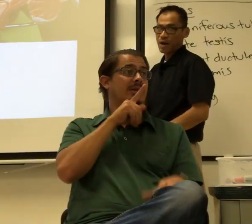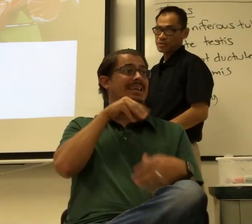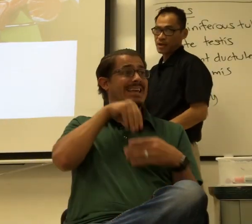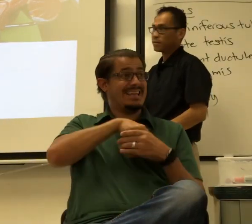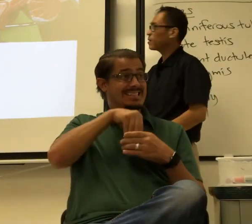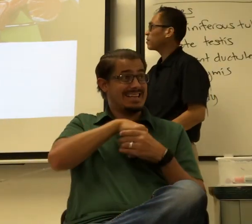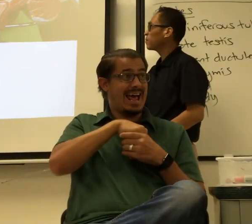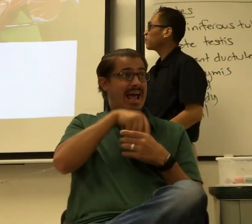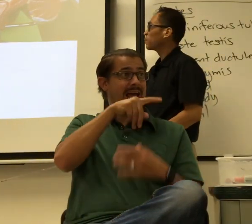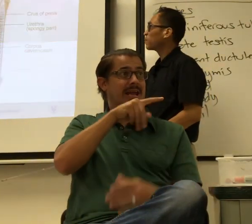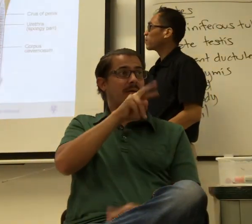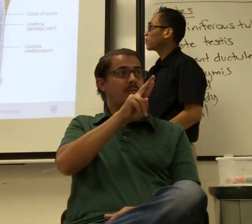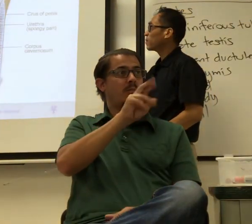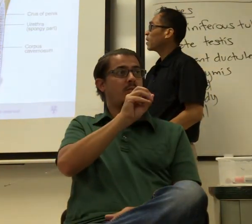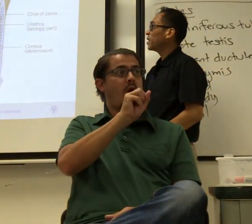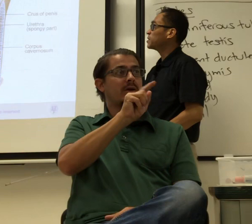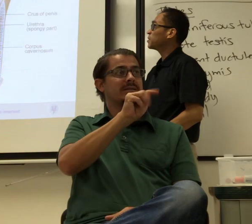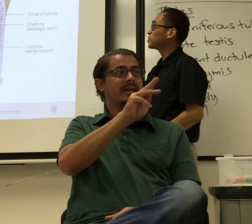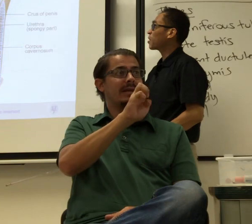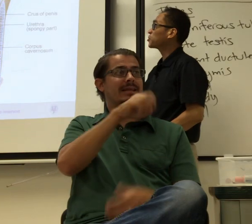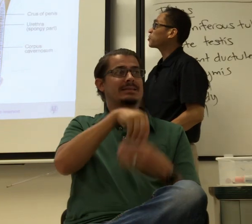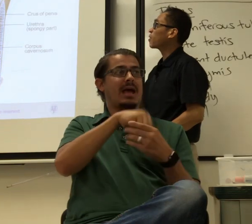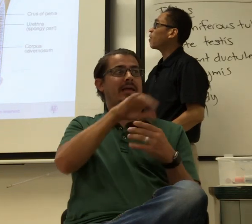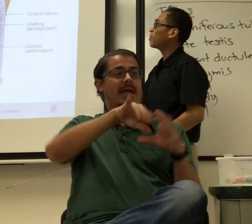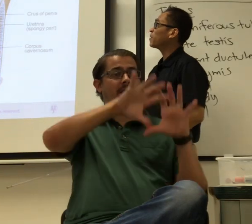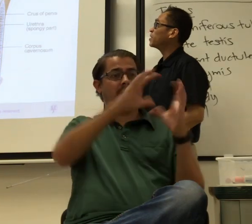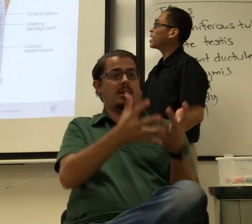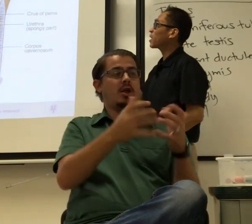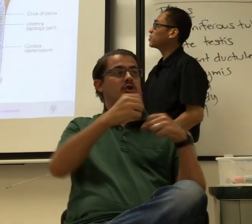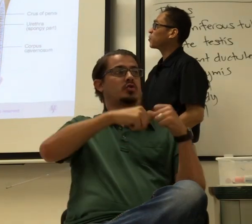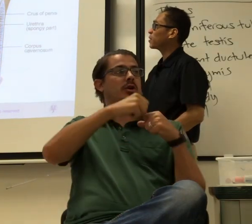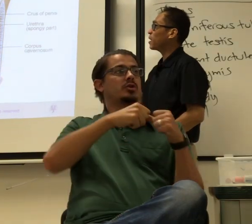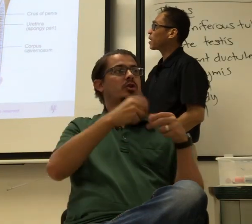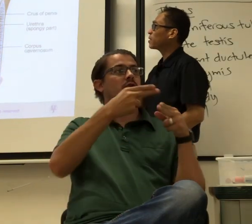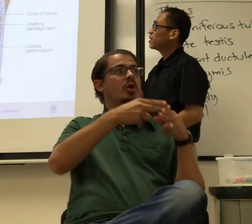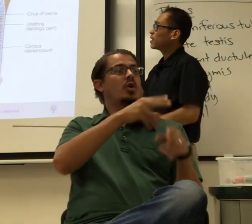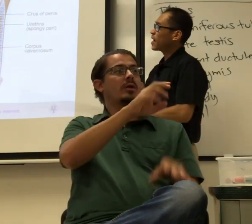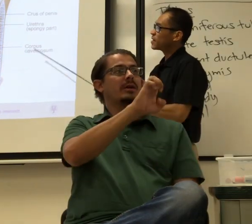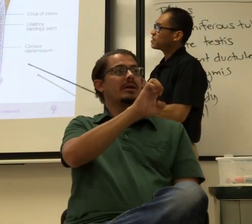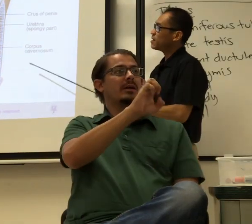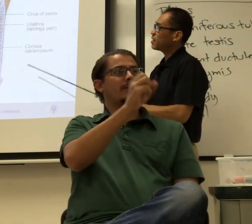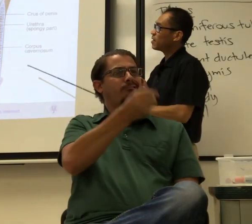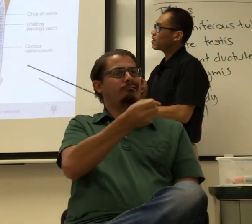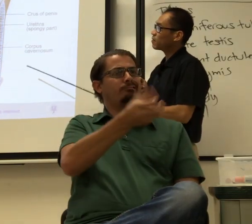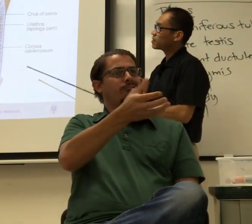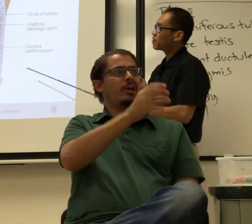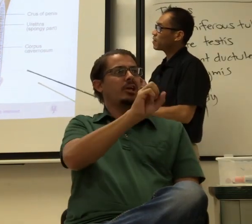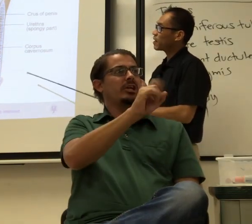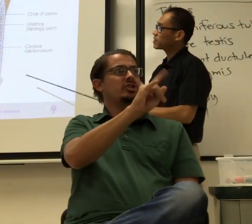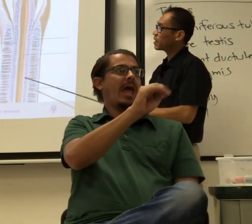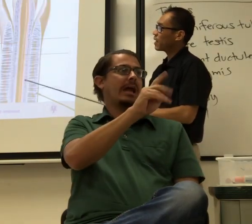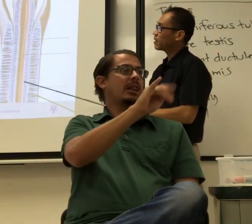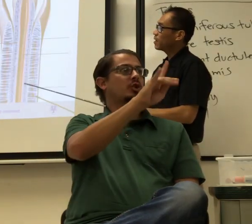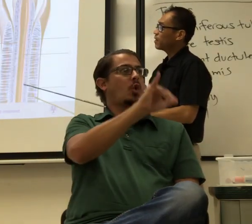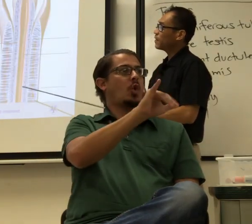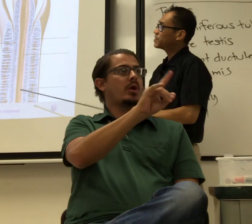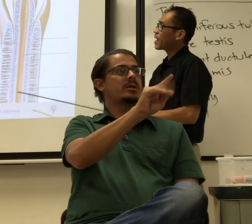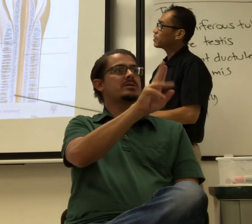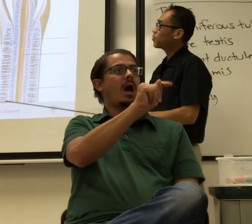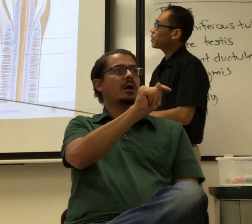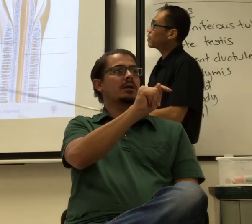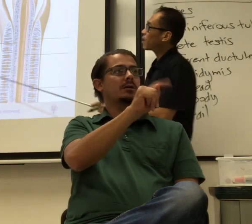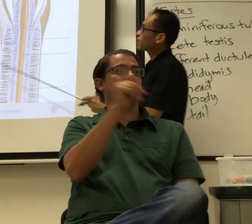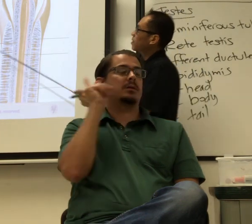inside the prostate. And it's in a structure called the ejaculatory duct. Can't see it here. Let's go to the next slide.